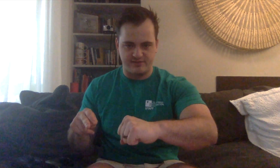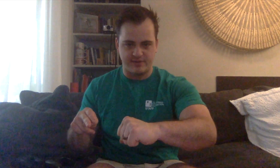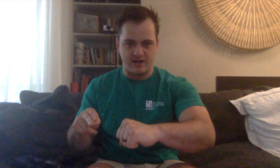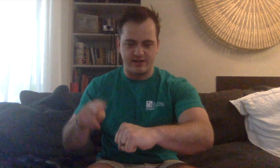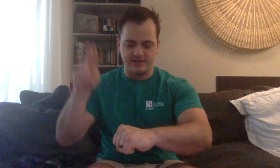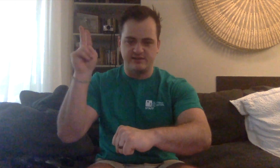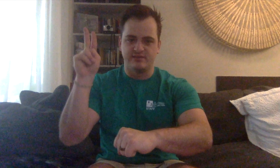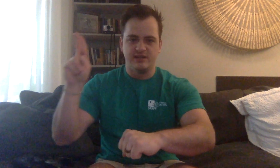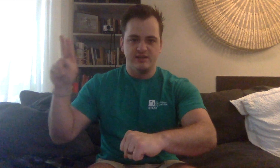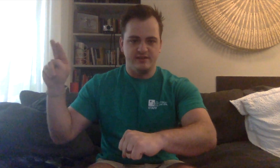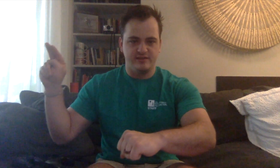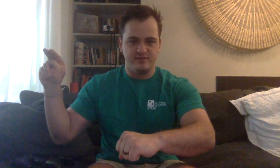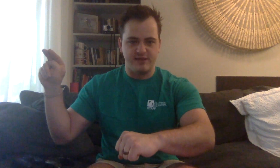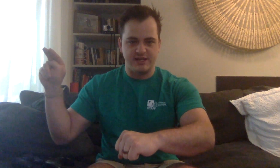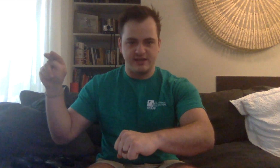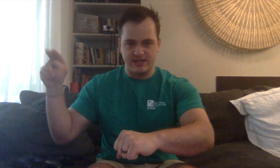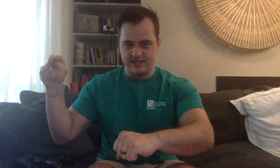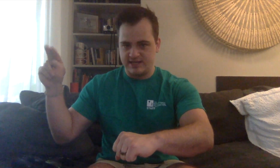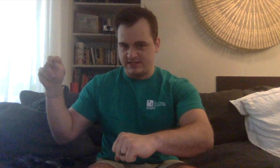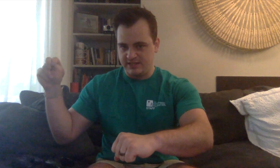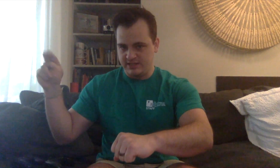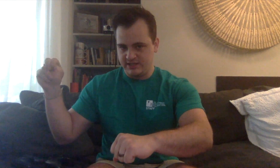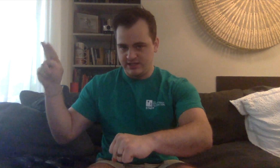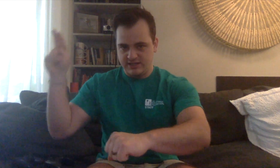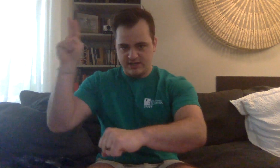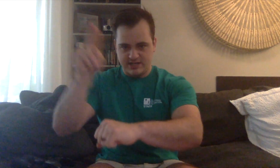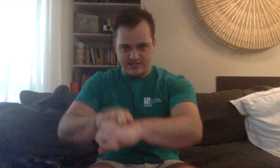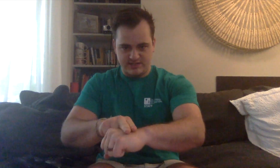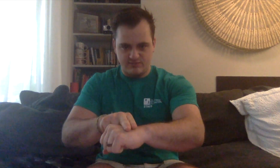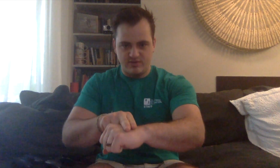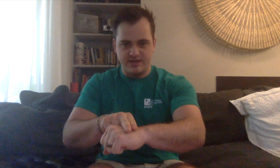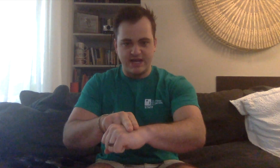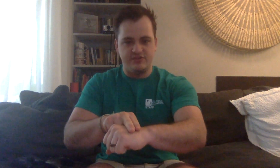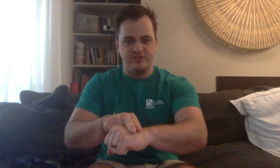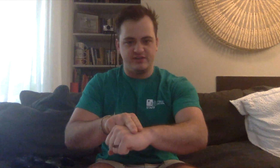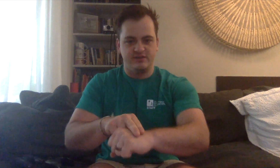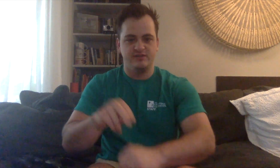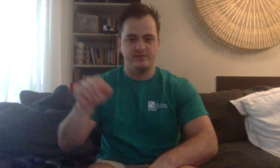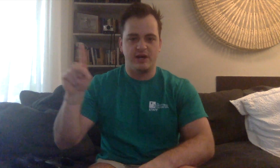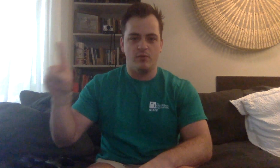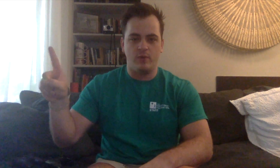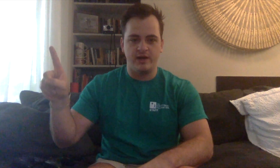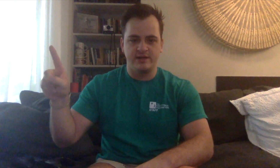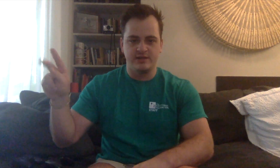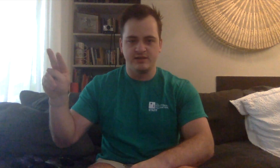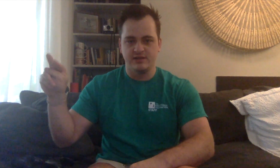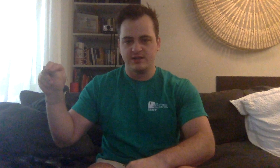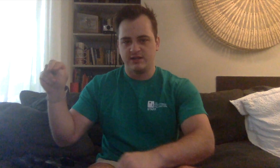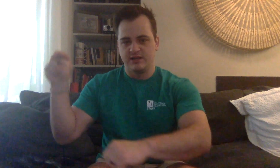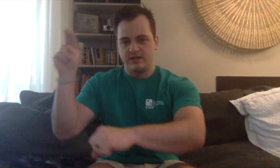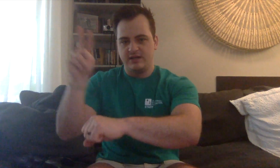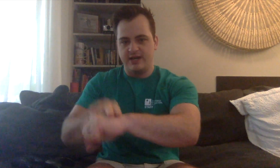out like this. This is making the N, and it's nation. So we got one